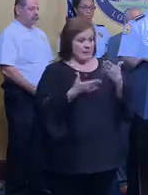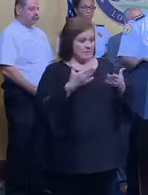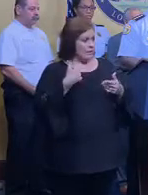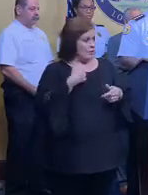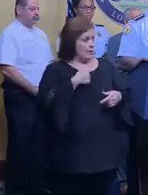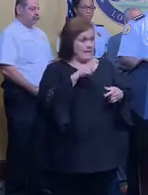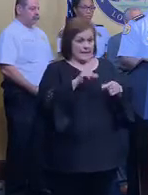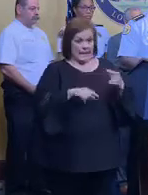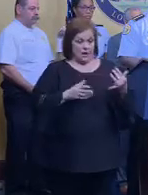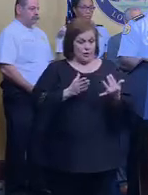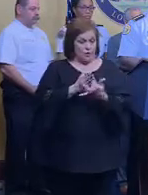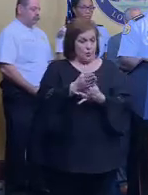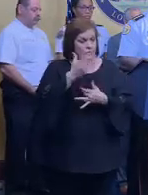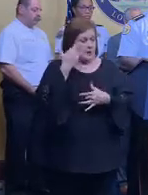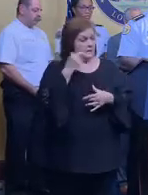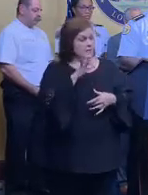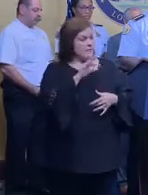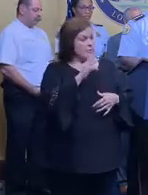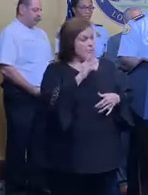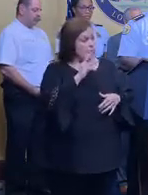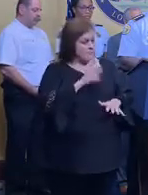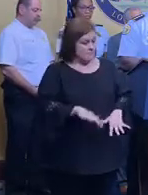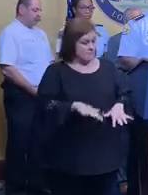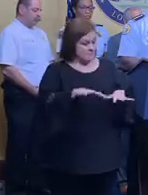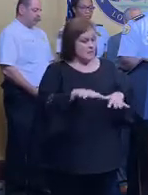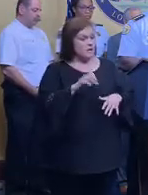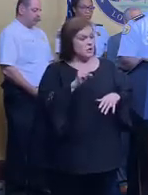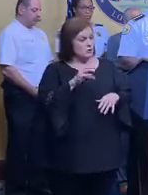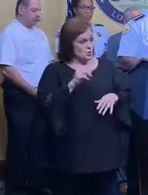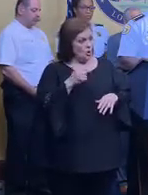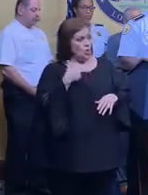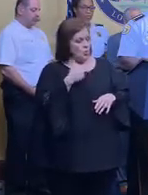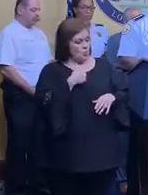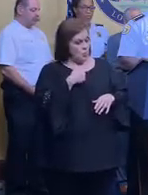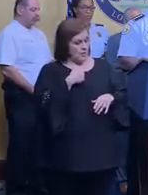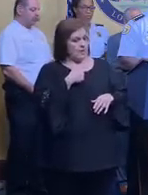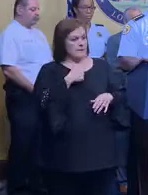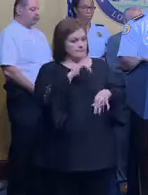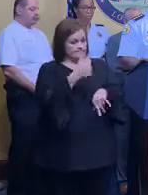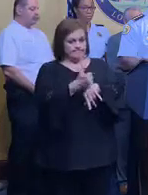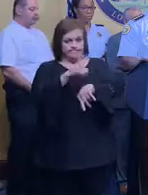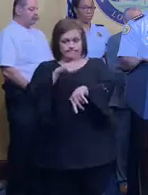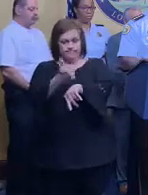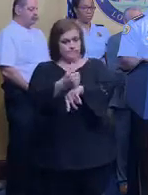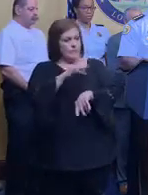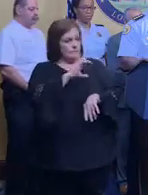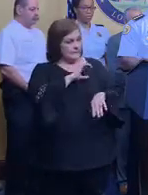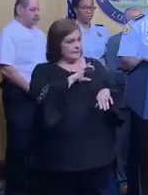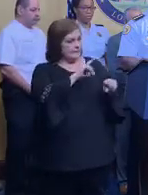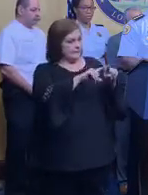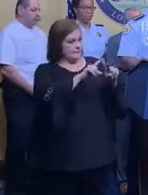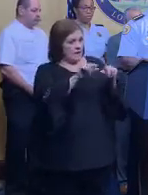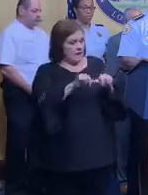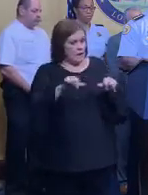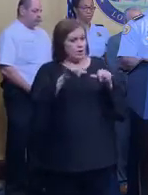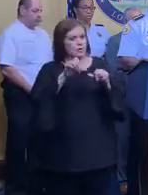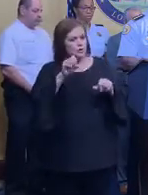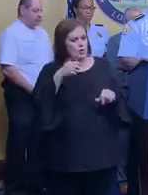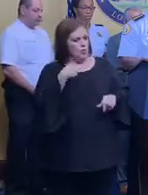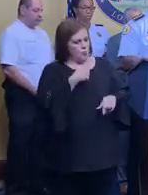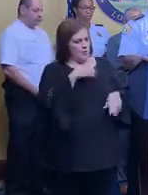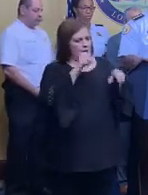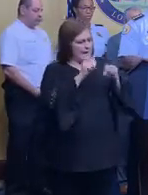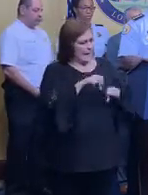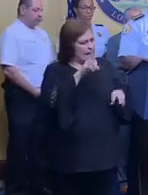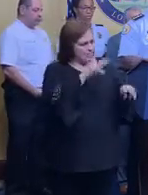we are in vehicles as well. So, but we are strategically placing our officers in areas in which we can possibly monitor